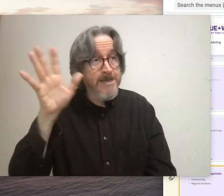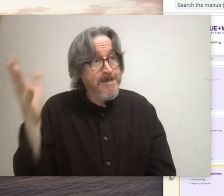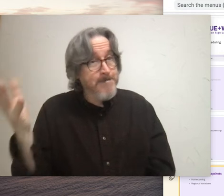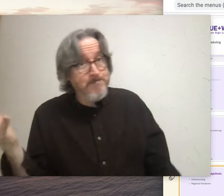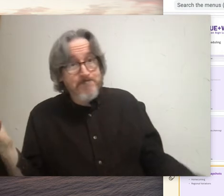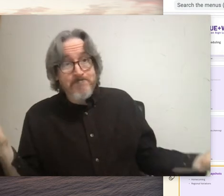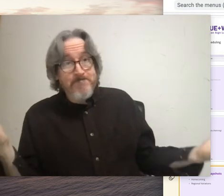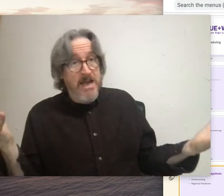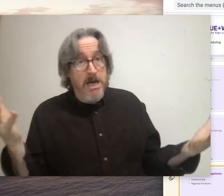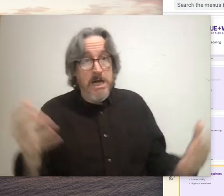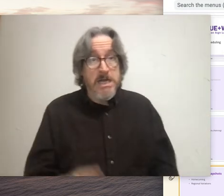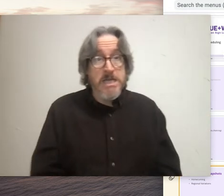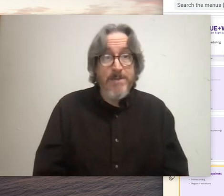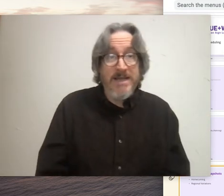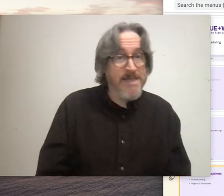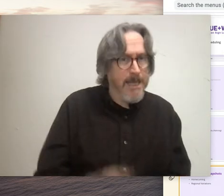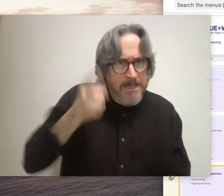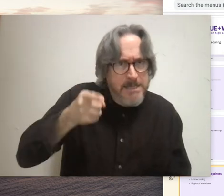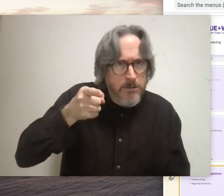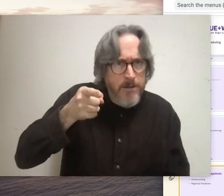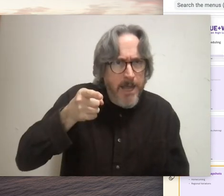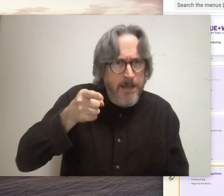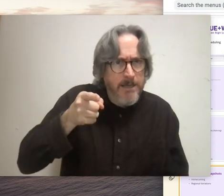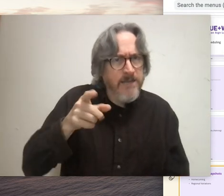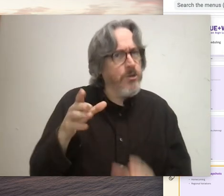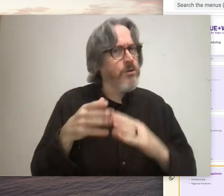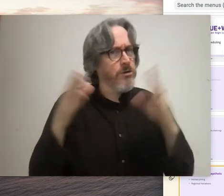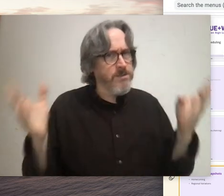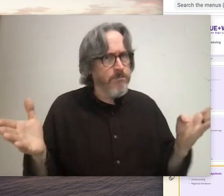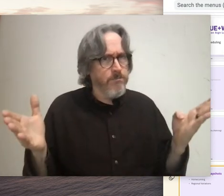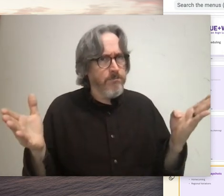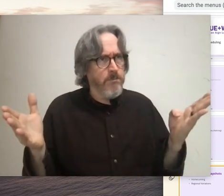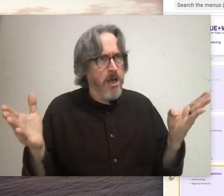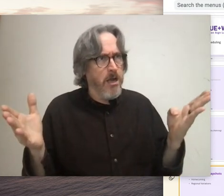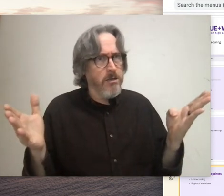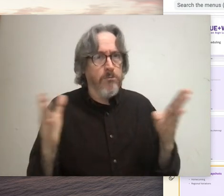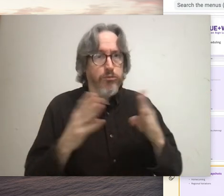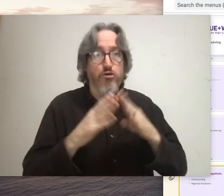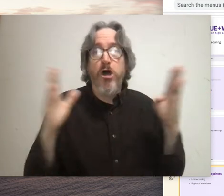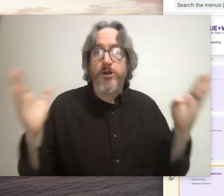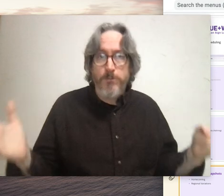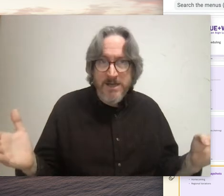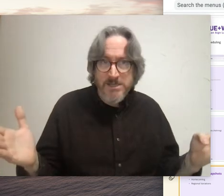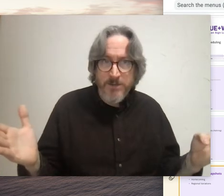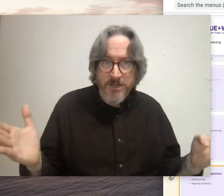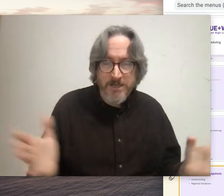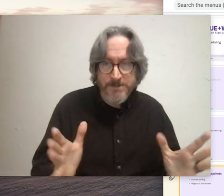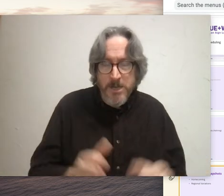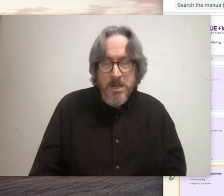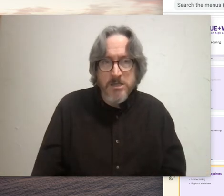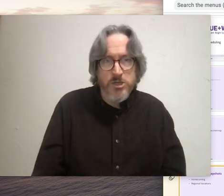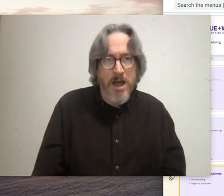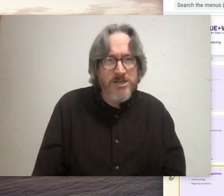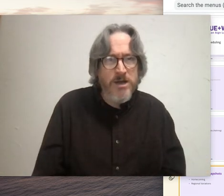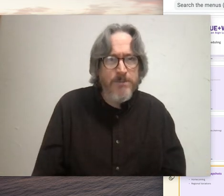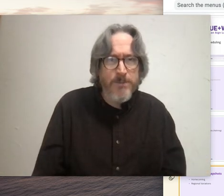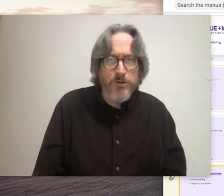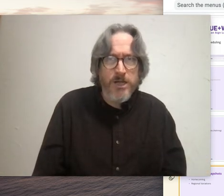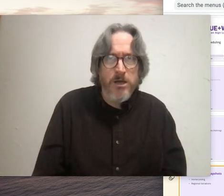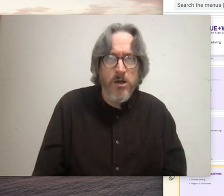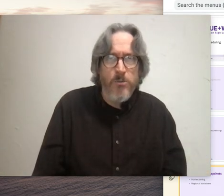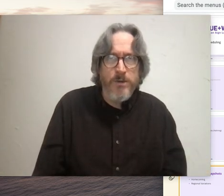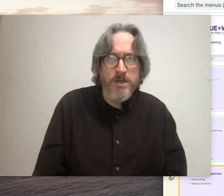signs, they may say, this is the right way, even though there are some broader possibilities. So I try to